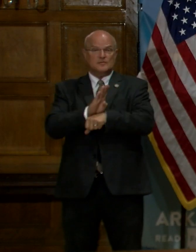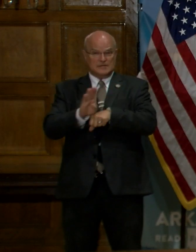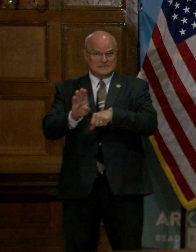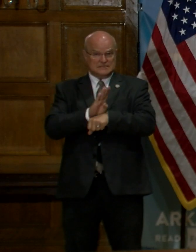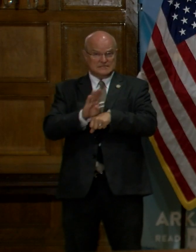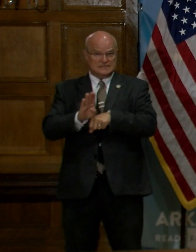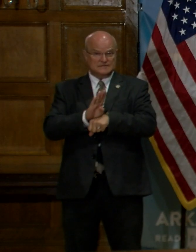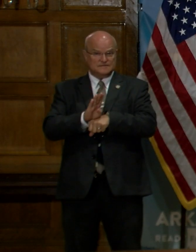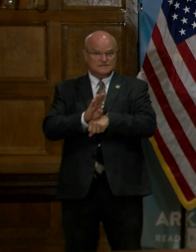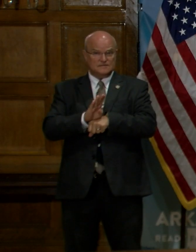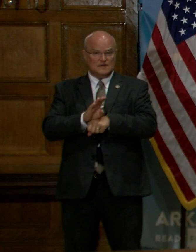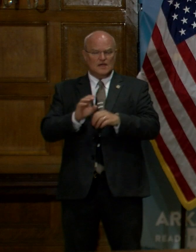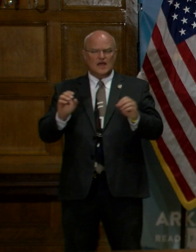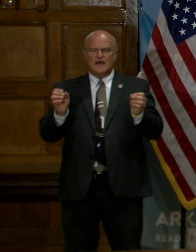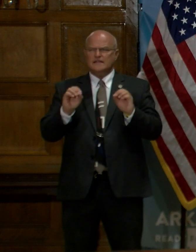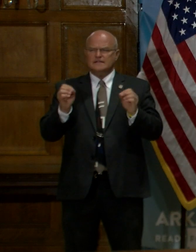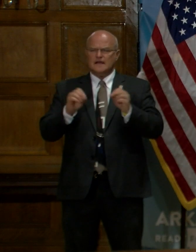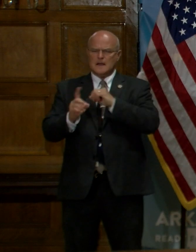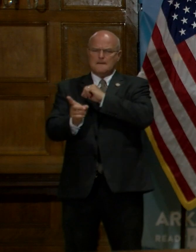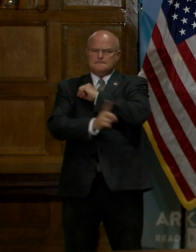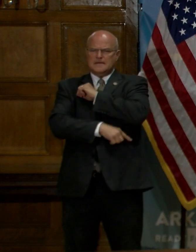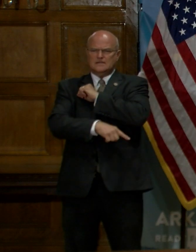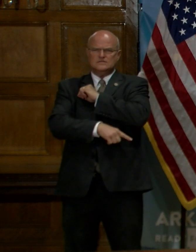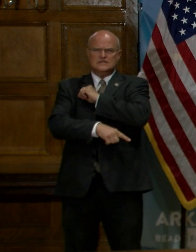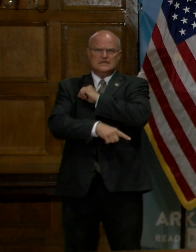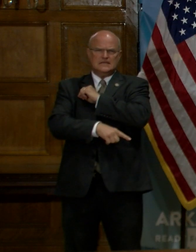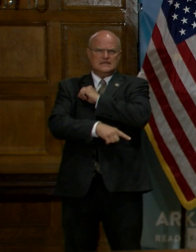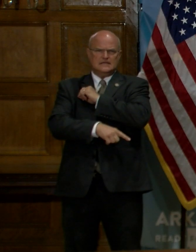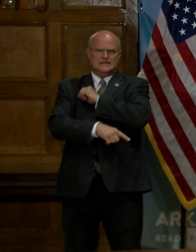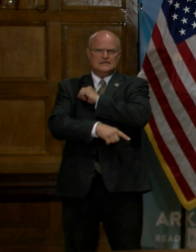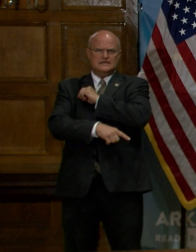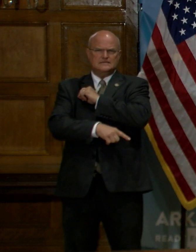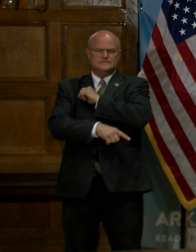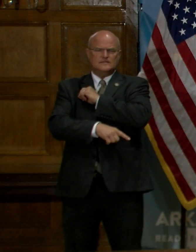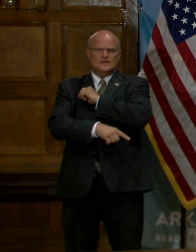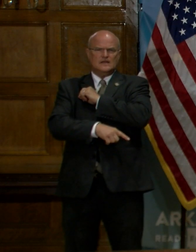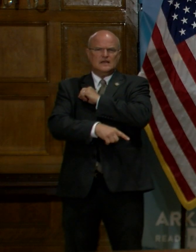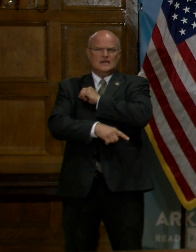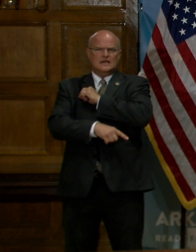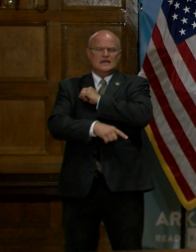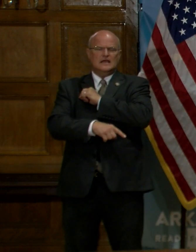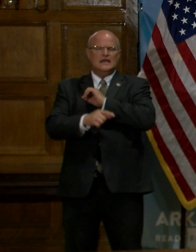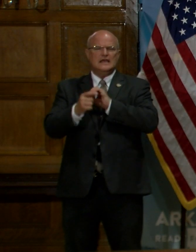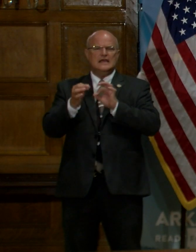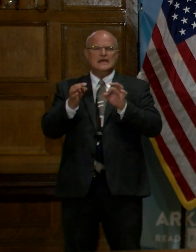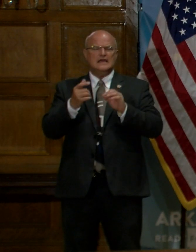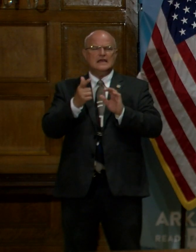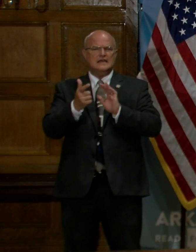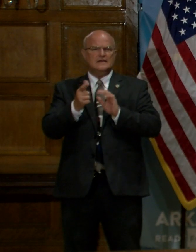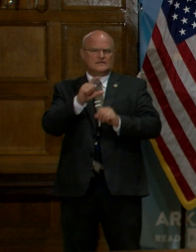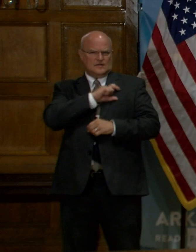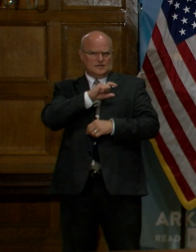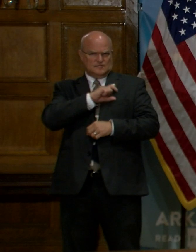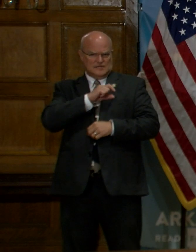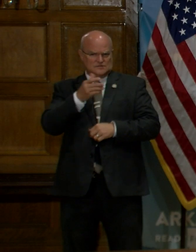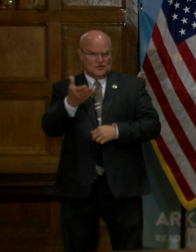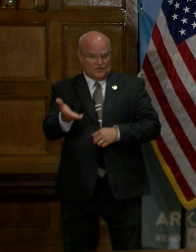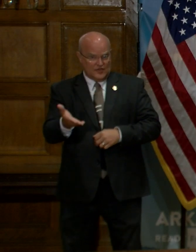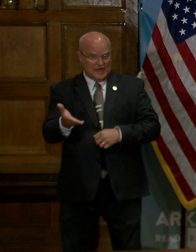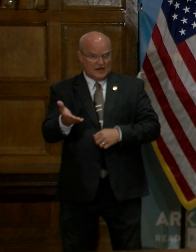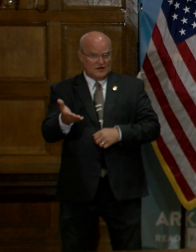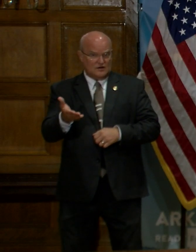business. There's not a penalty provision. The law enforcement is there